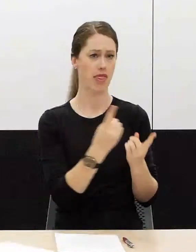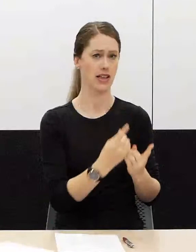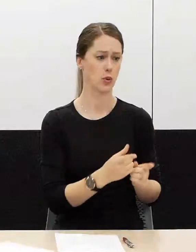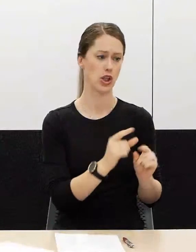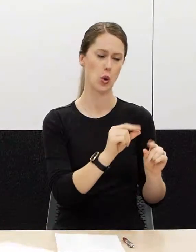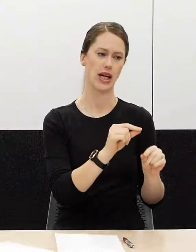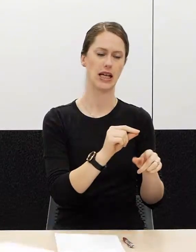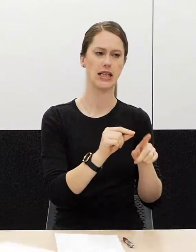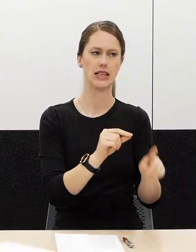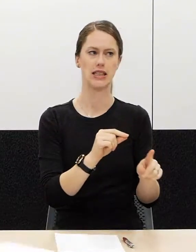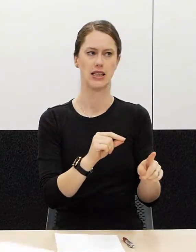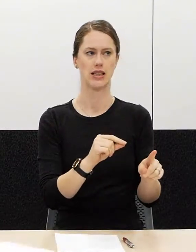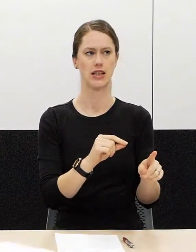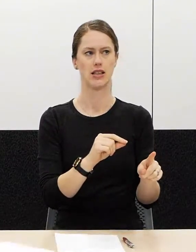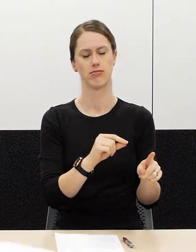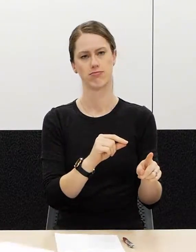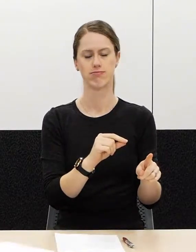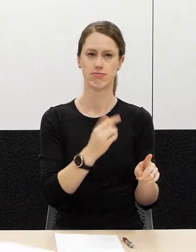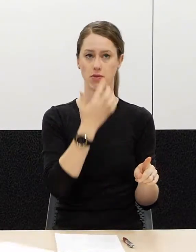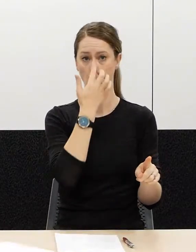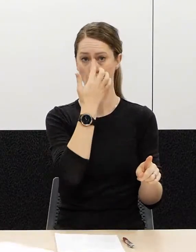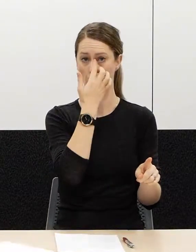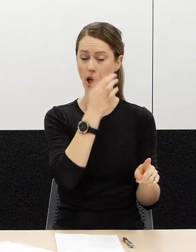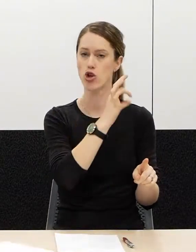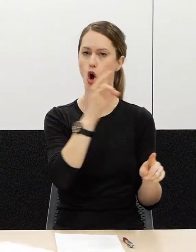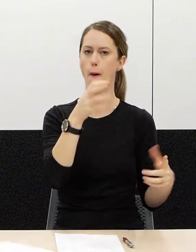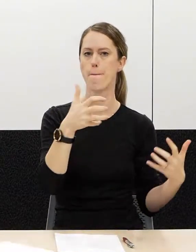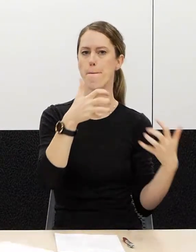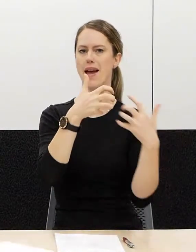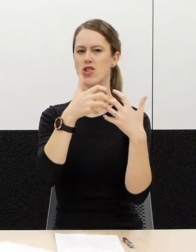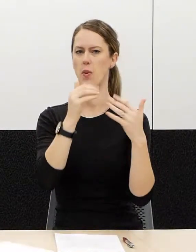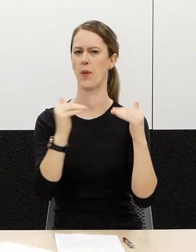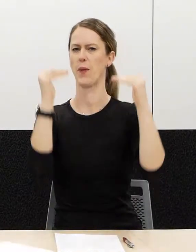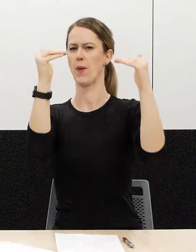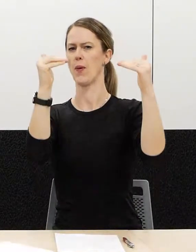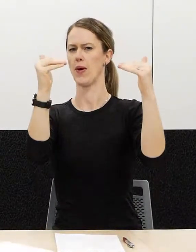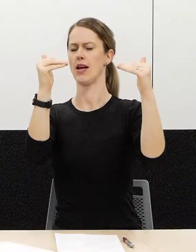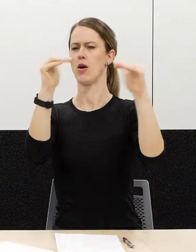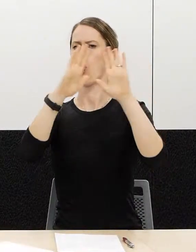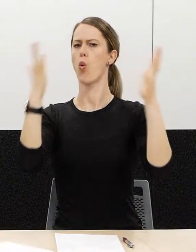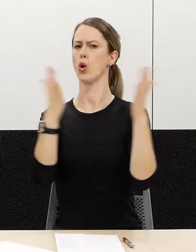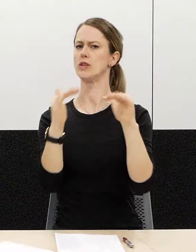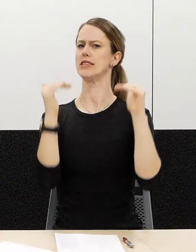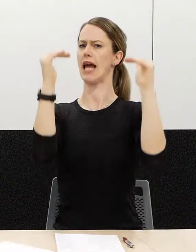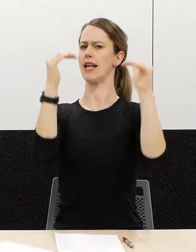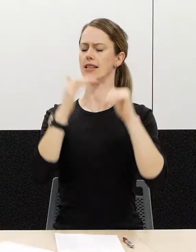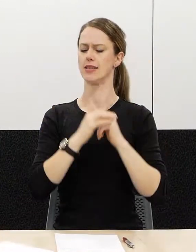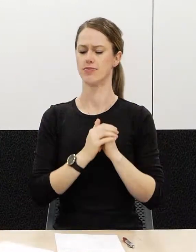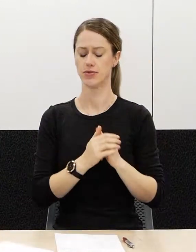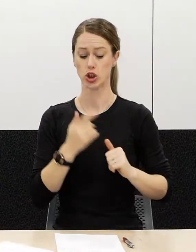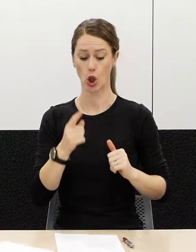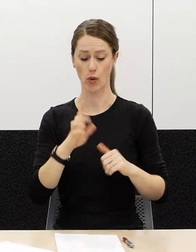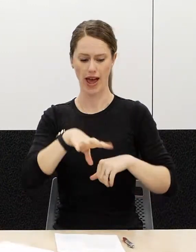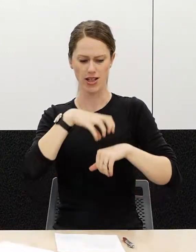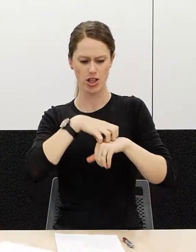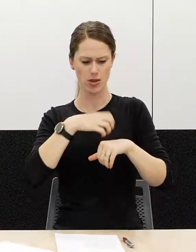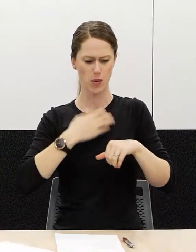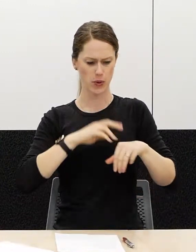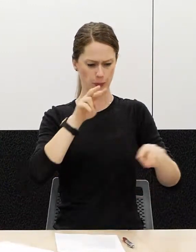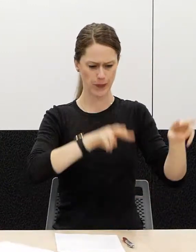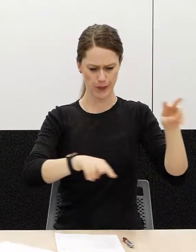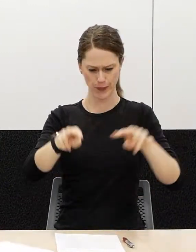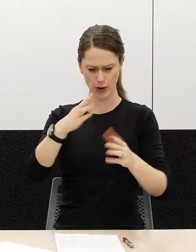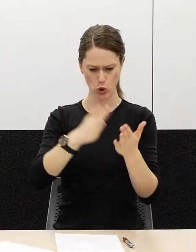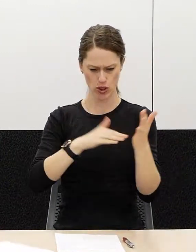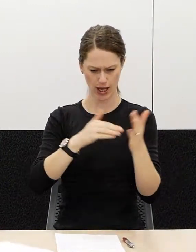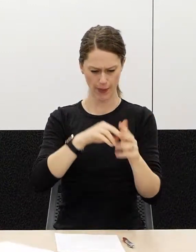probably not of world standard. And so what we wanted to do within an agency is to be able to look at what we're